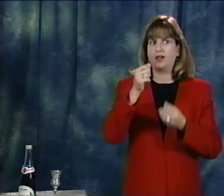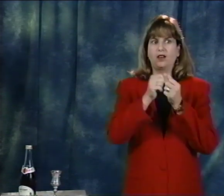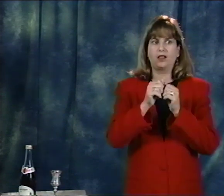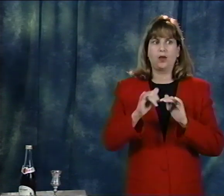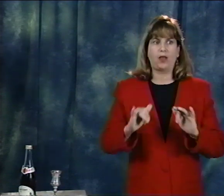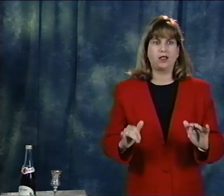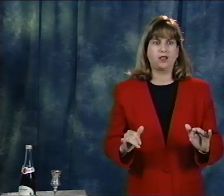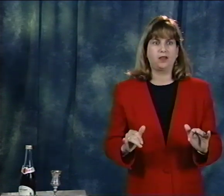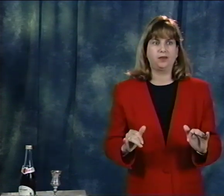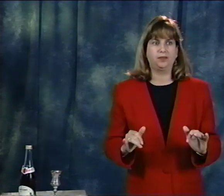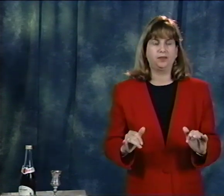blessing.